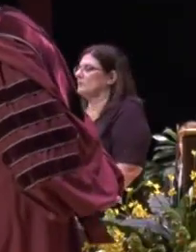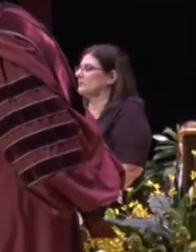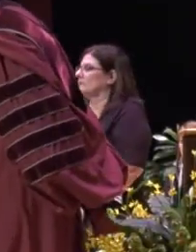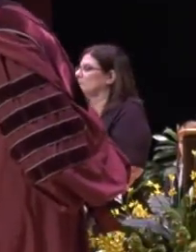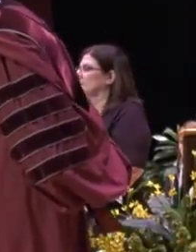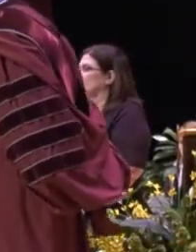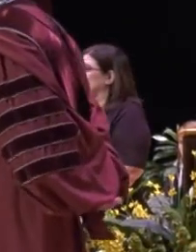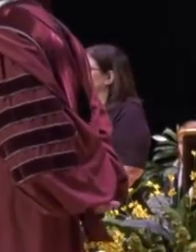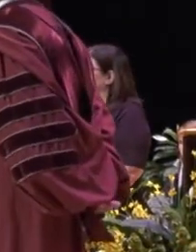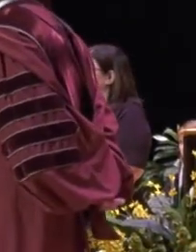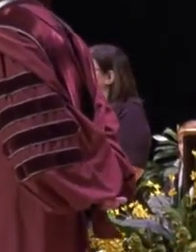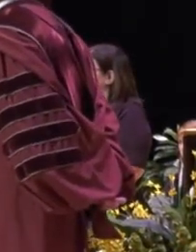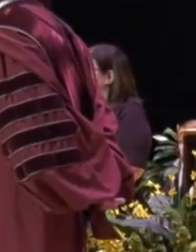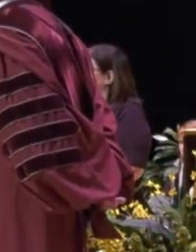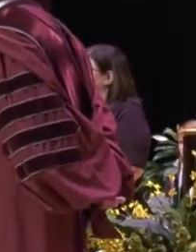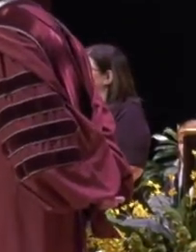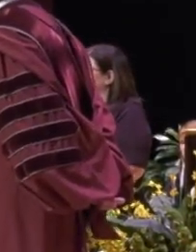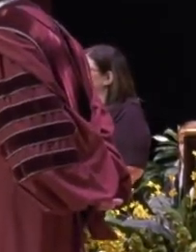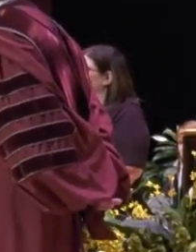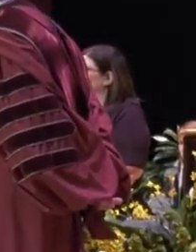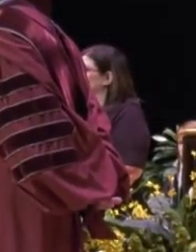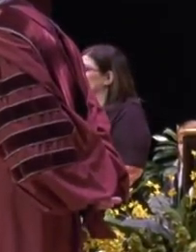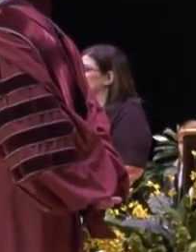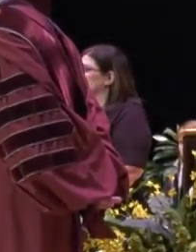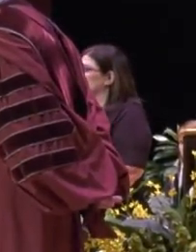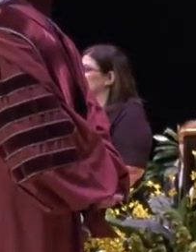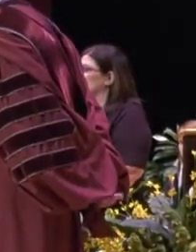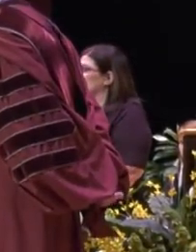Serena Danae Stevens.